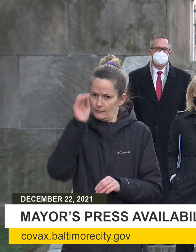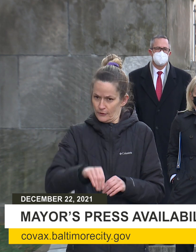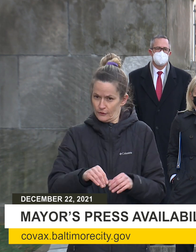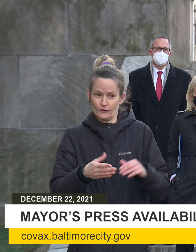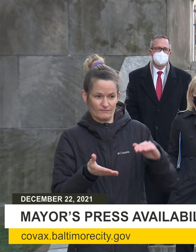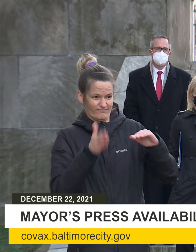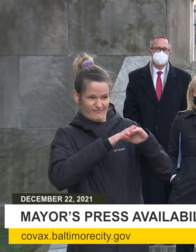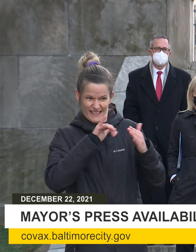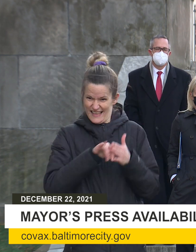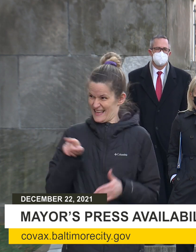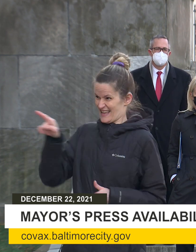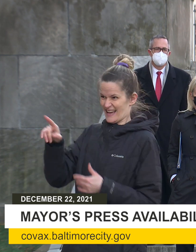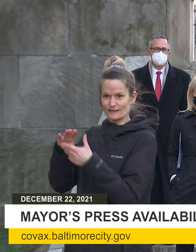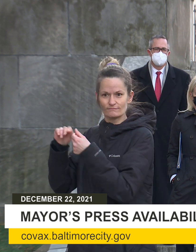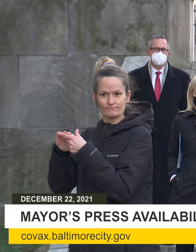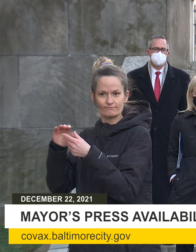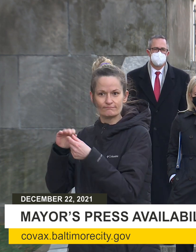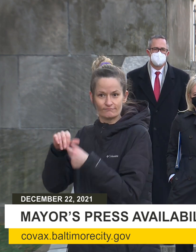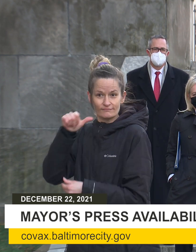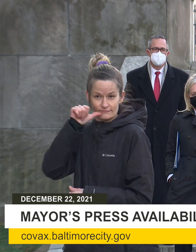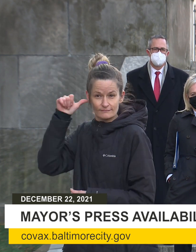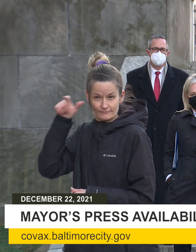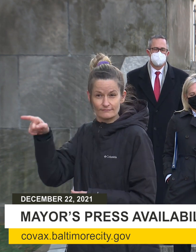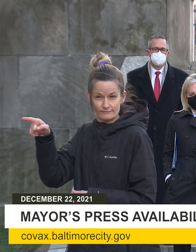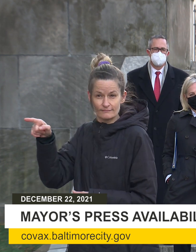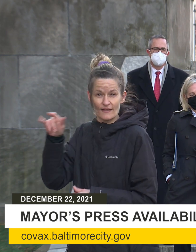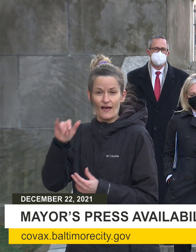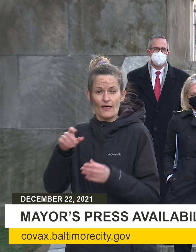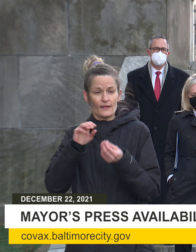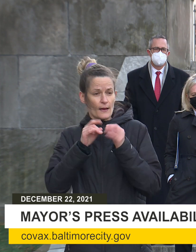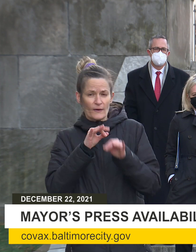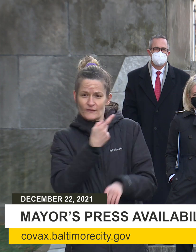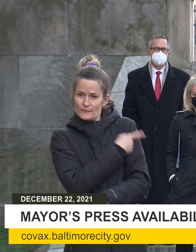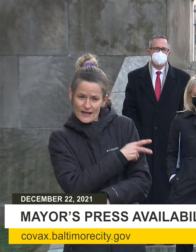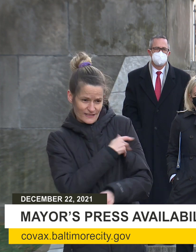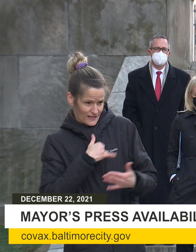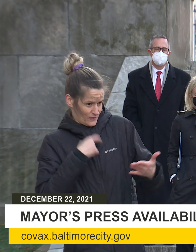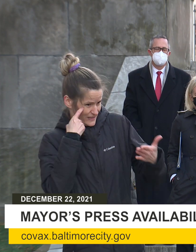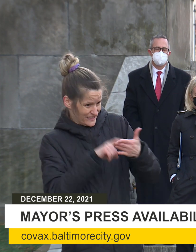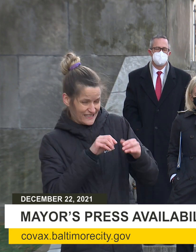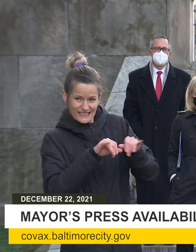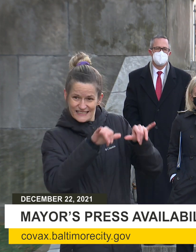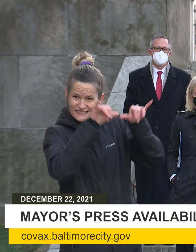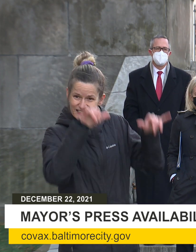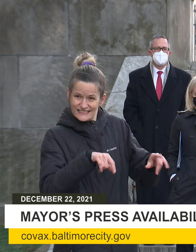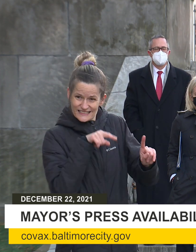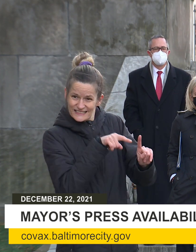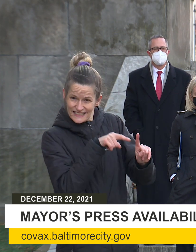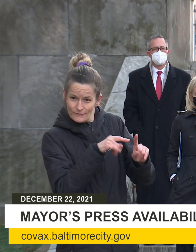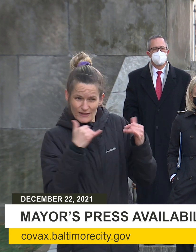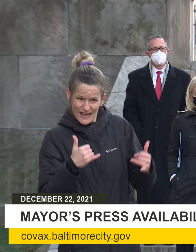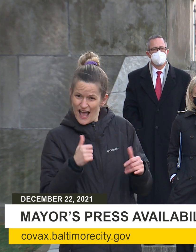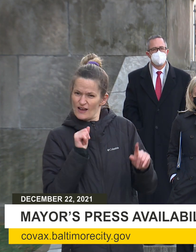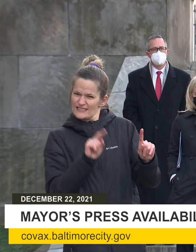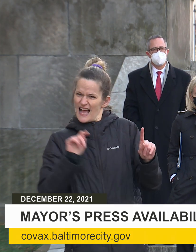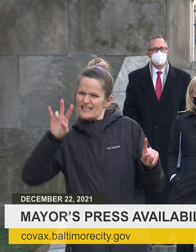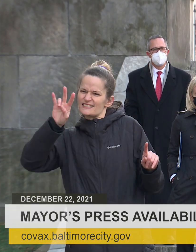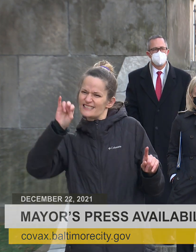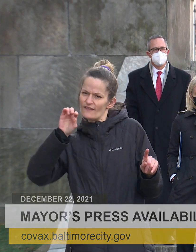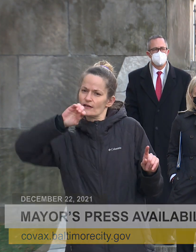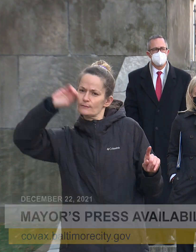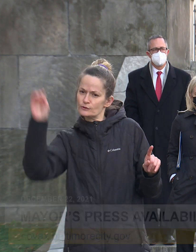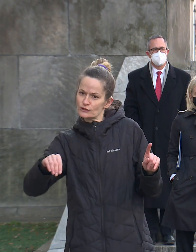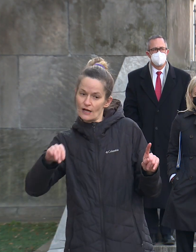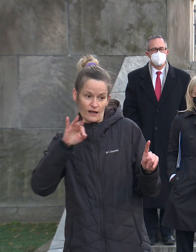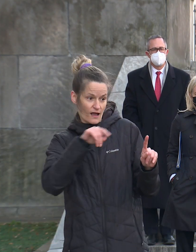of patients we see across our system. Currently, 70% of the patients within Johns Hopkins Hospital that